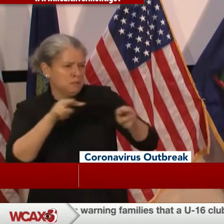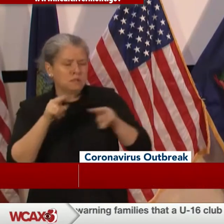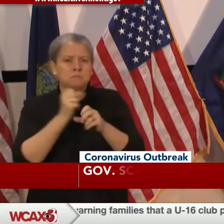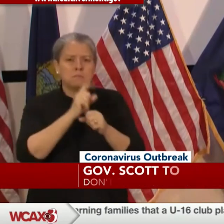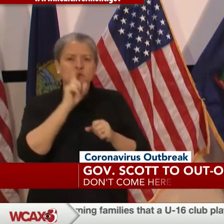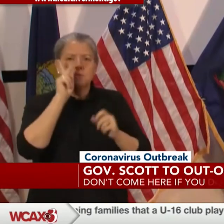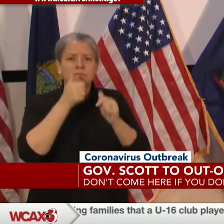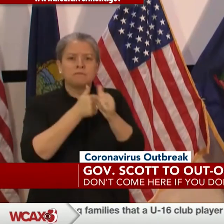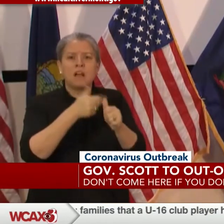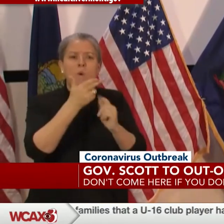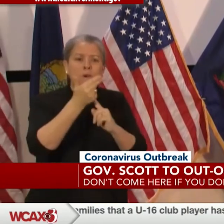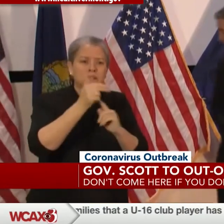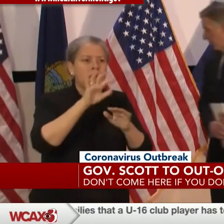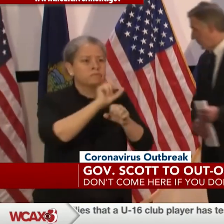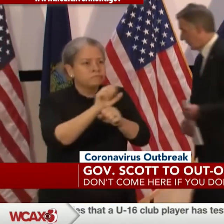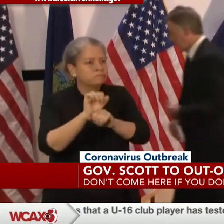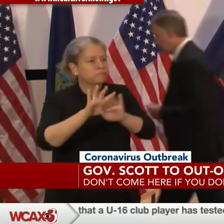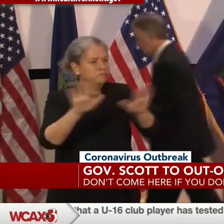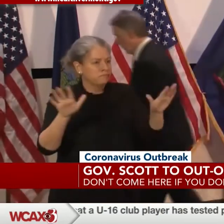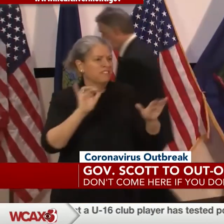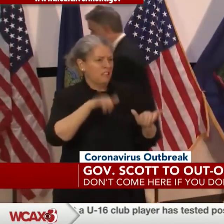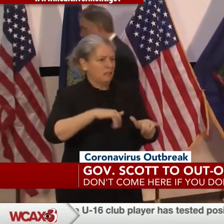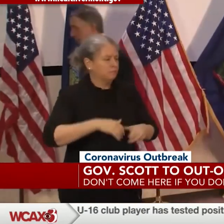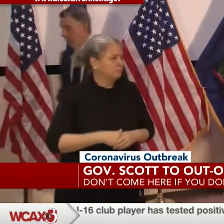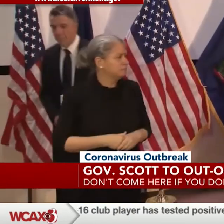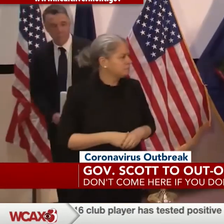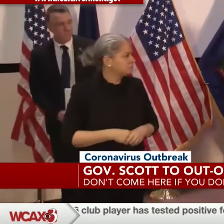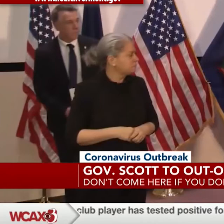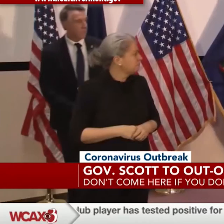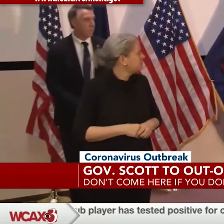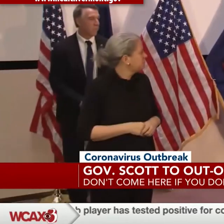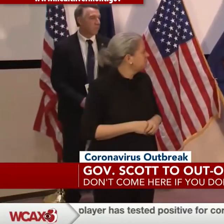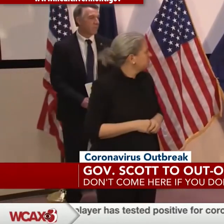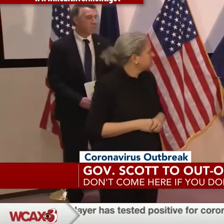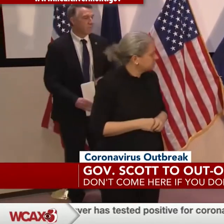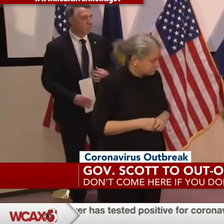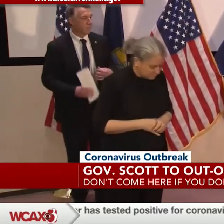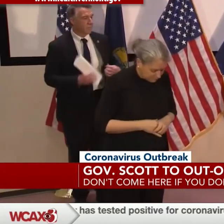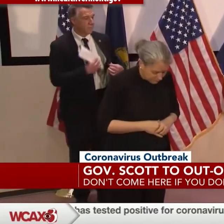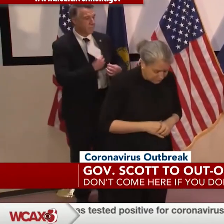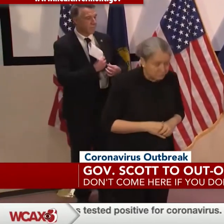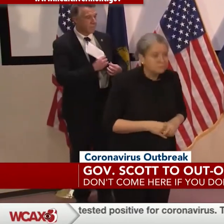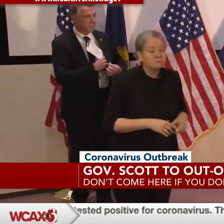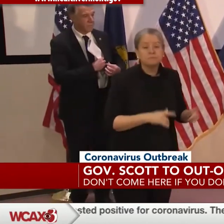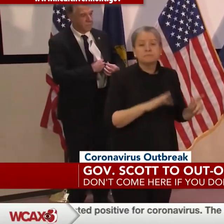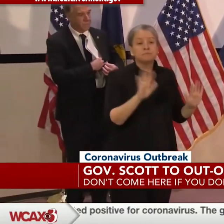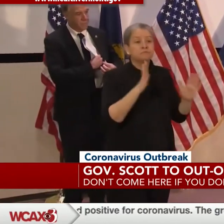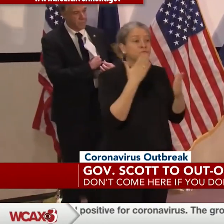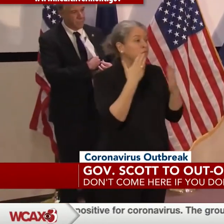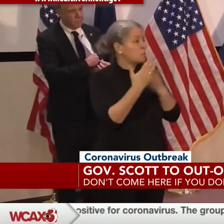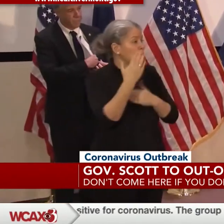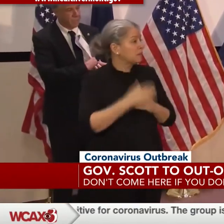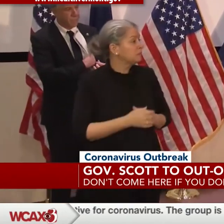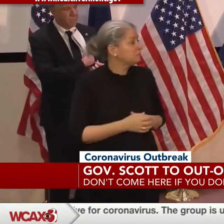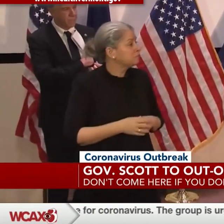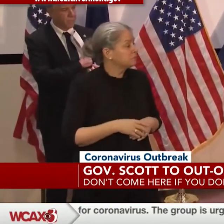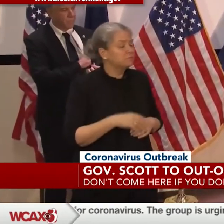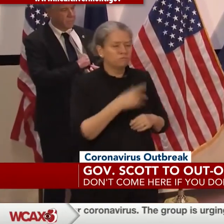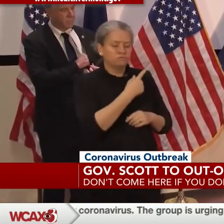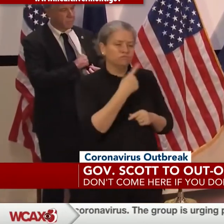Commissioner Sherling. Good Good morning. Over the